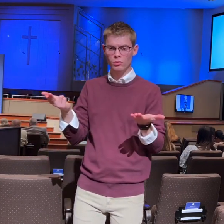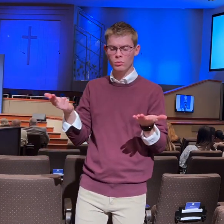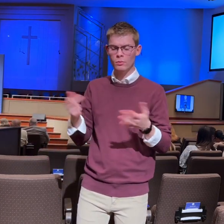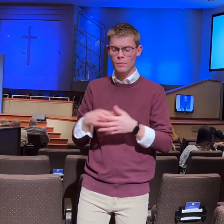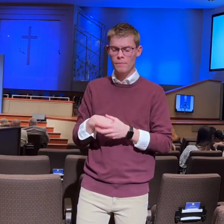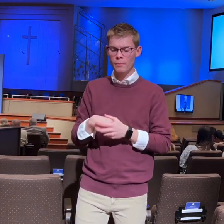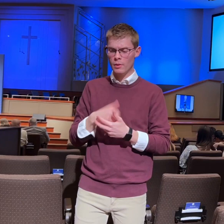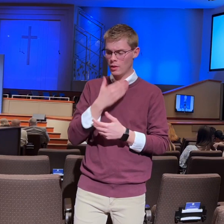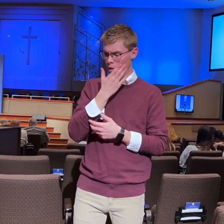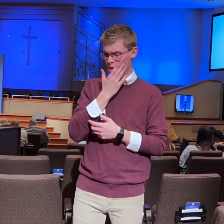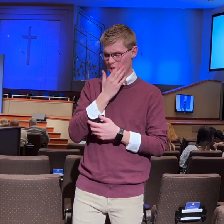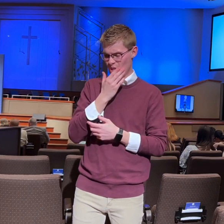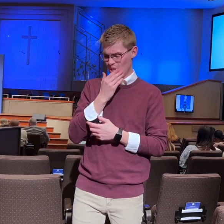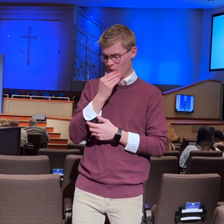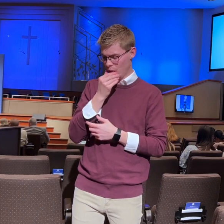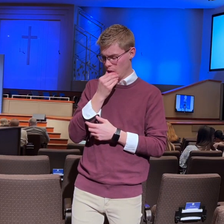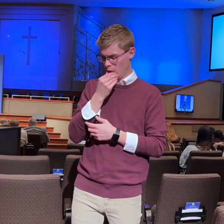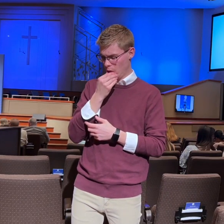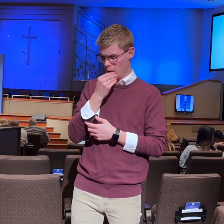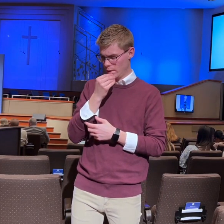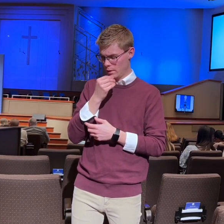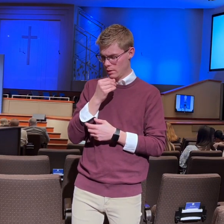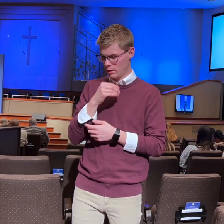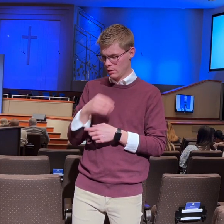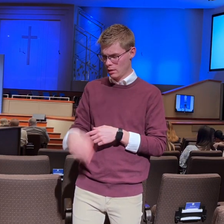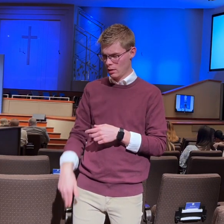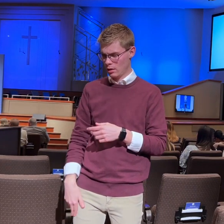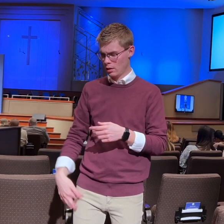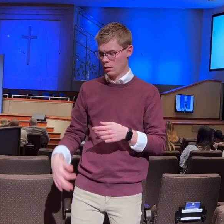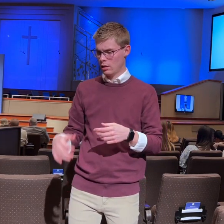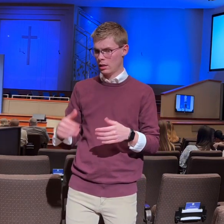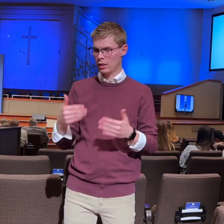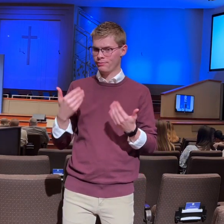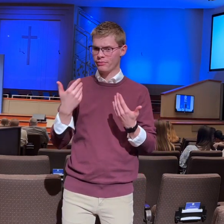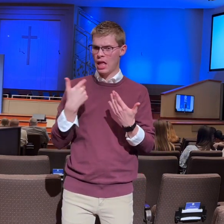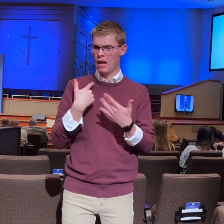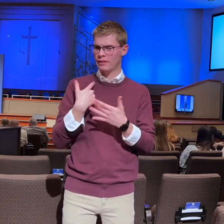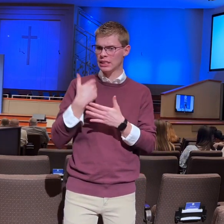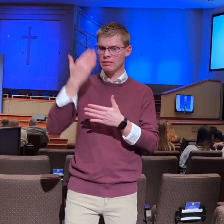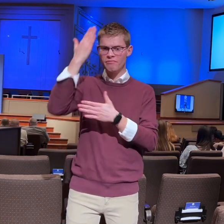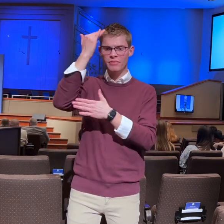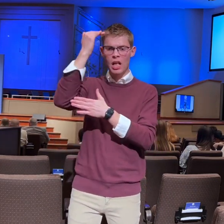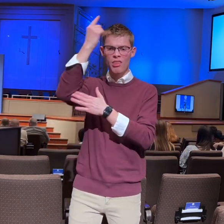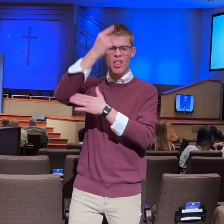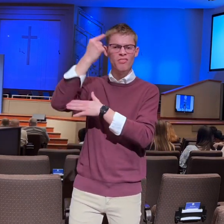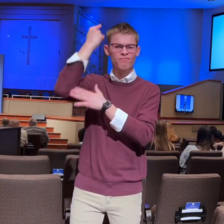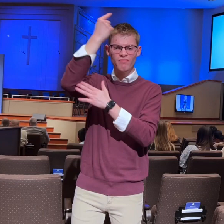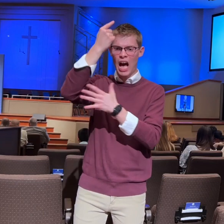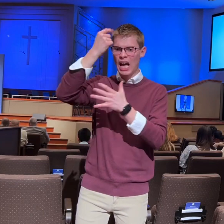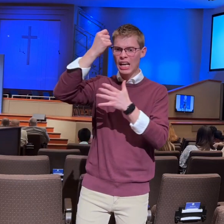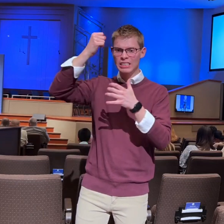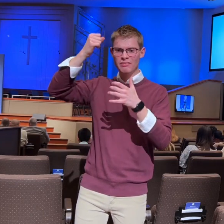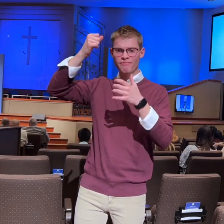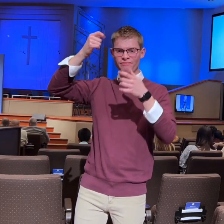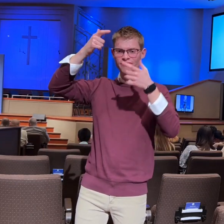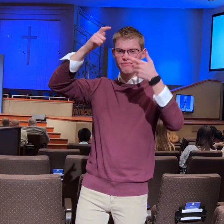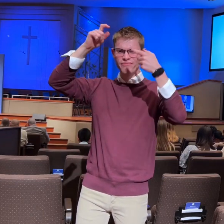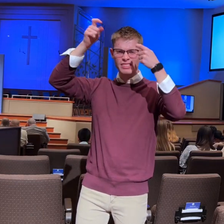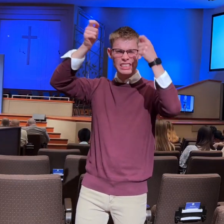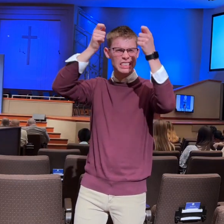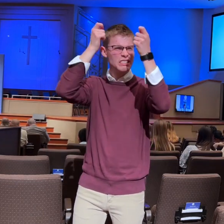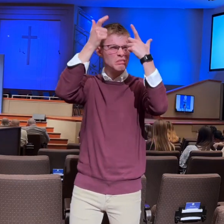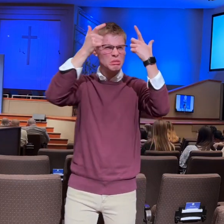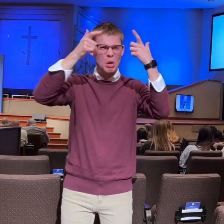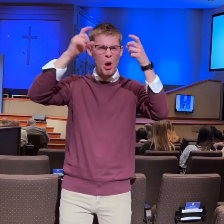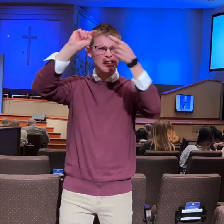seared with a hot iron. Let's say that together. Having their conscience seared with a hot iron. This indicates that these false